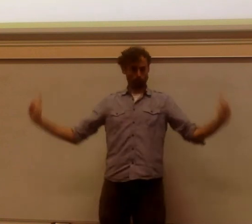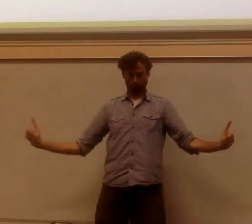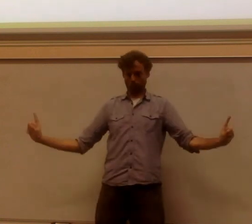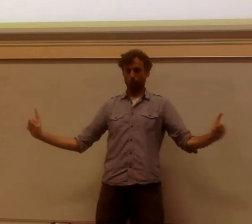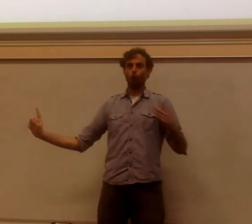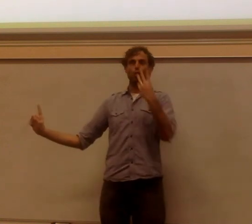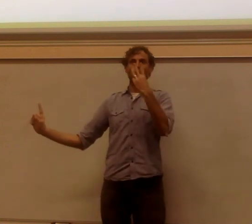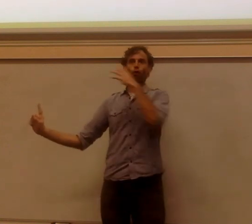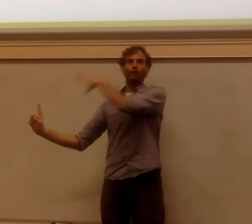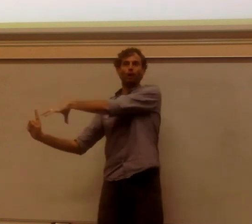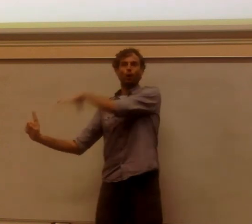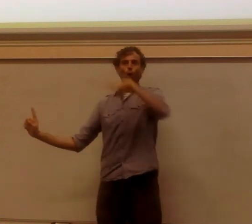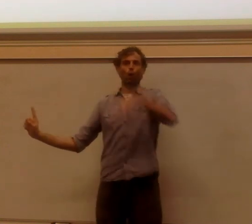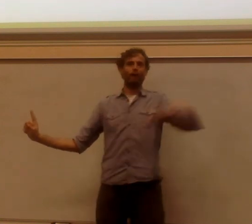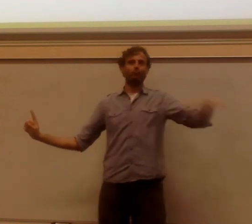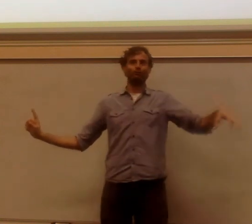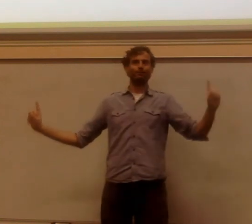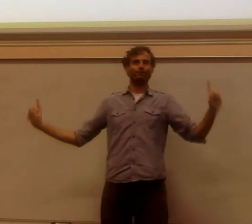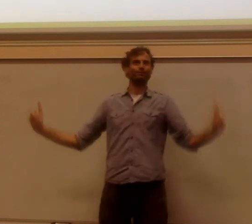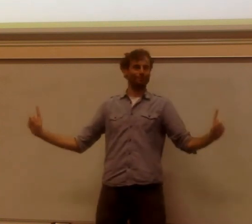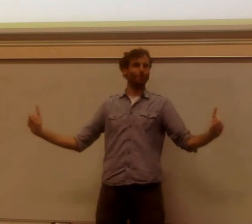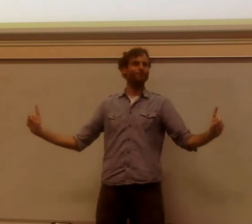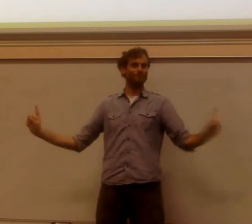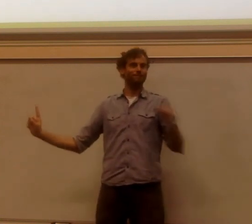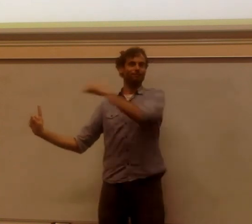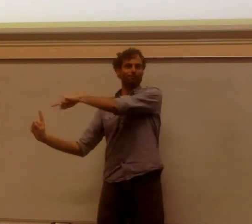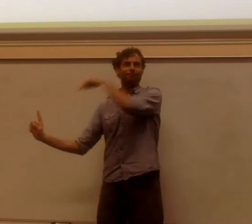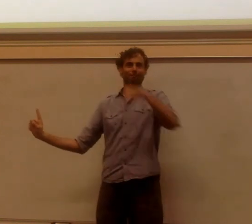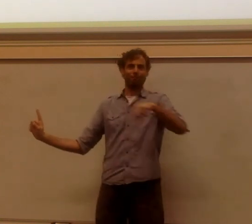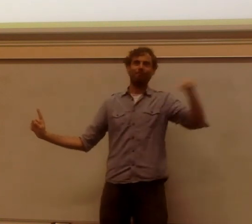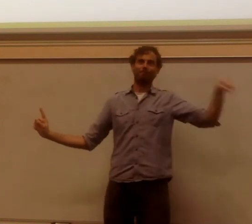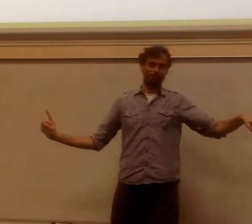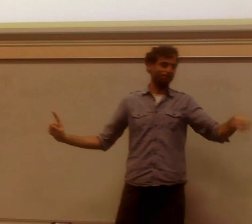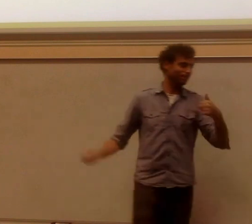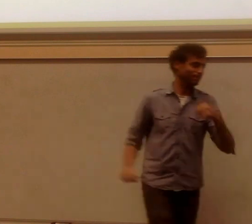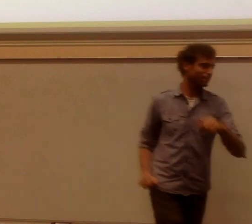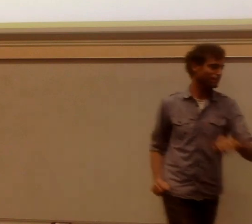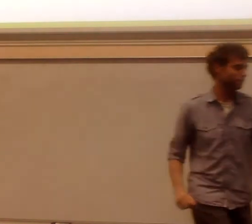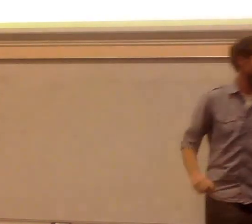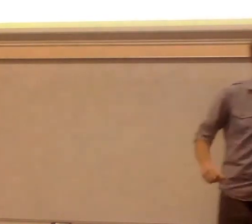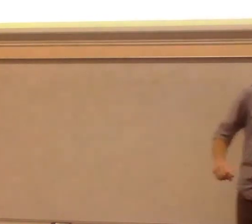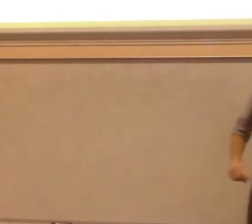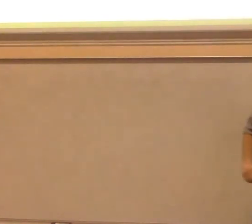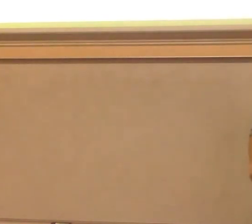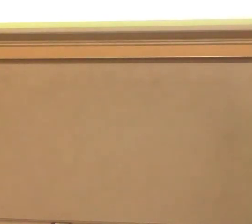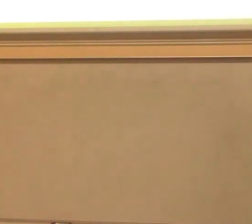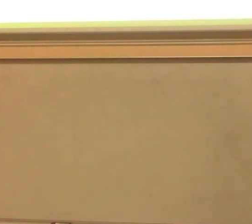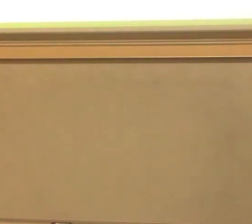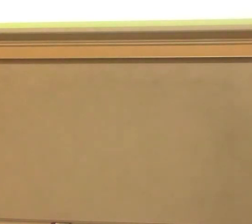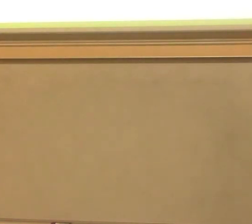relay service because it's across three different locations. The deaf person, the interpreter, and the hearing person are all in different